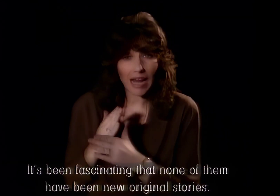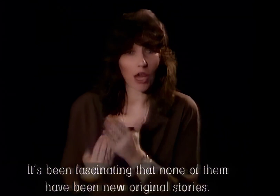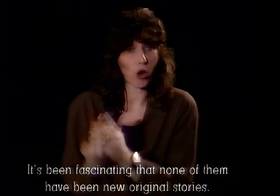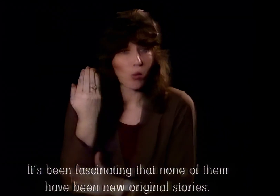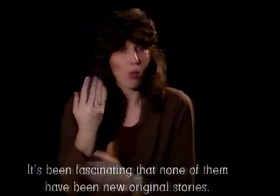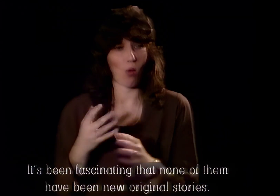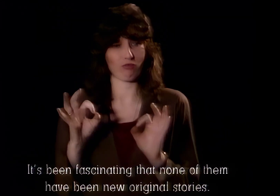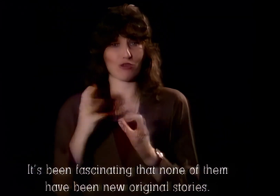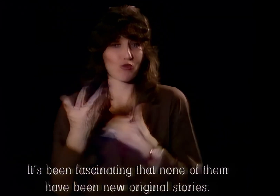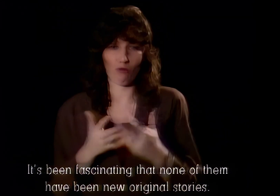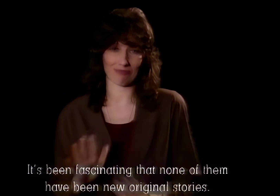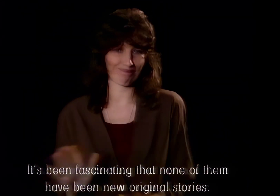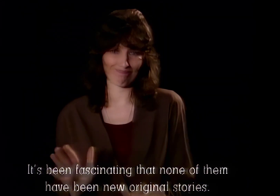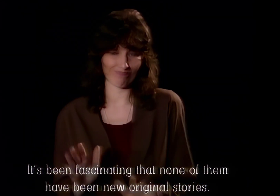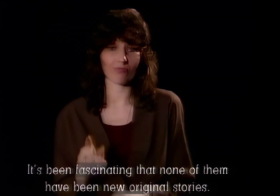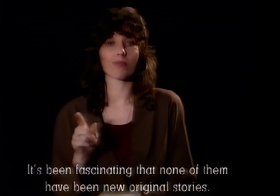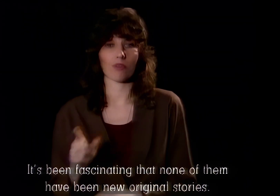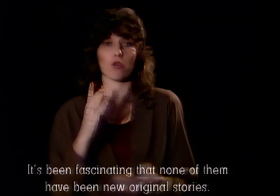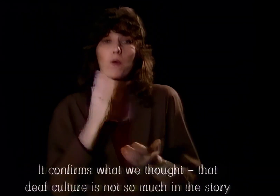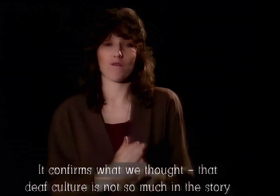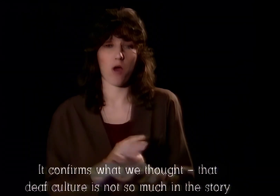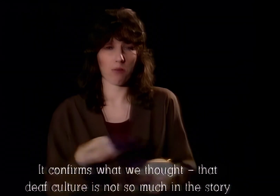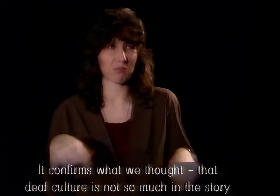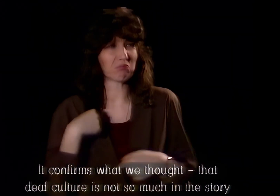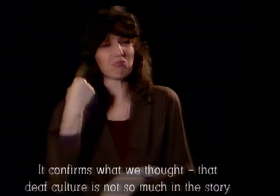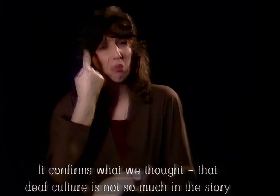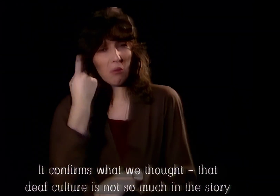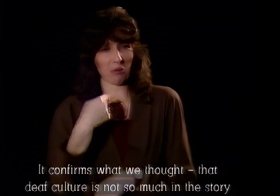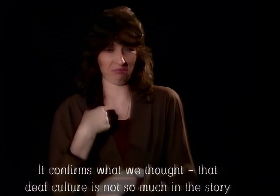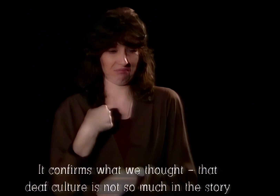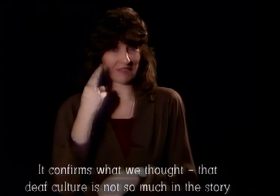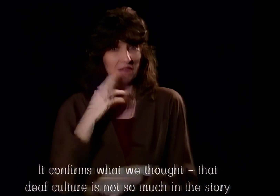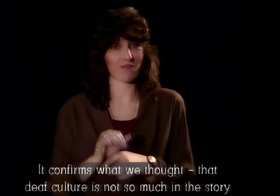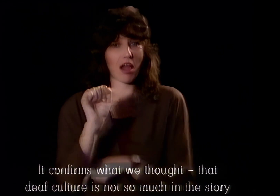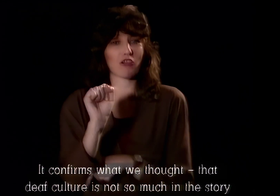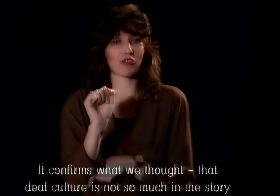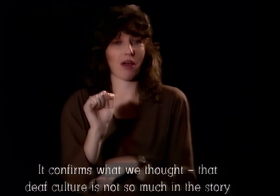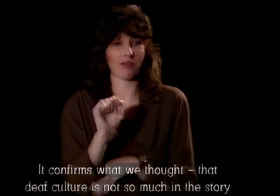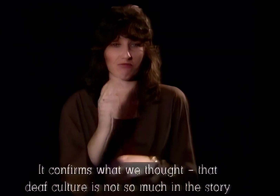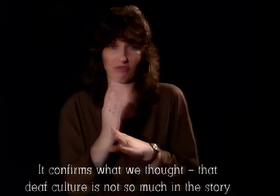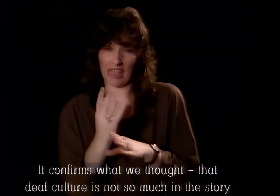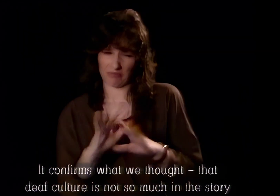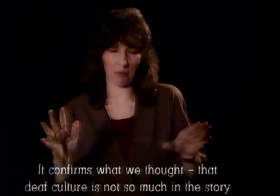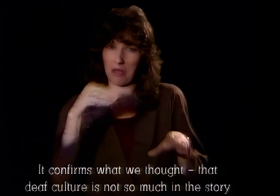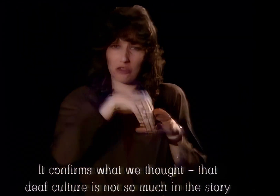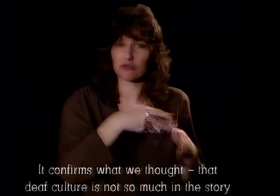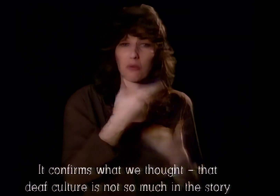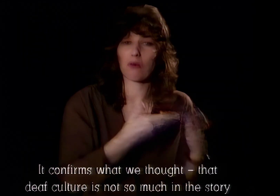original stories. It confirms what we had thought, that deaf culture is not so much in the story as in the way